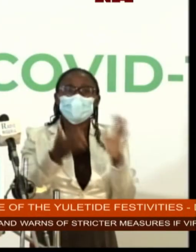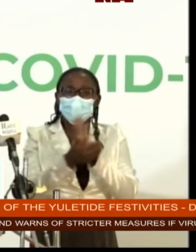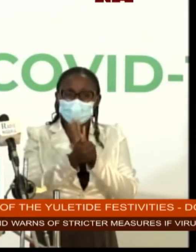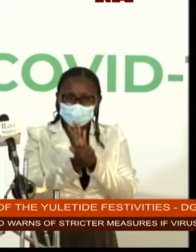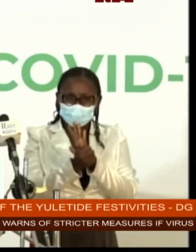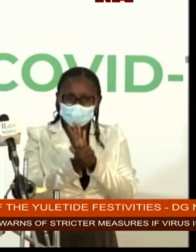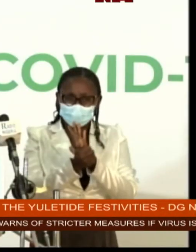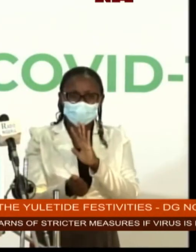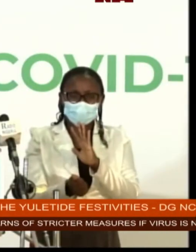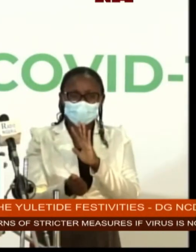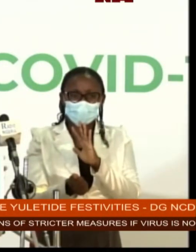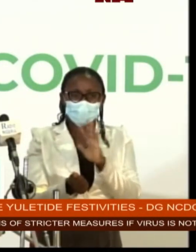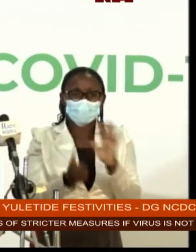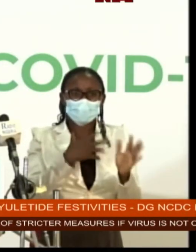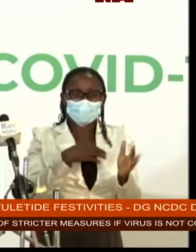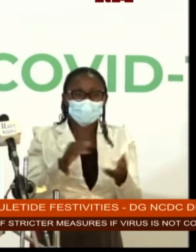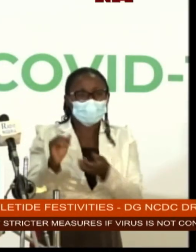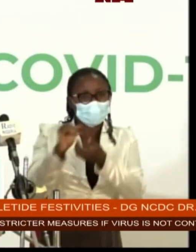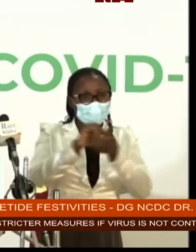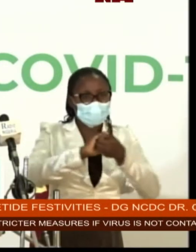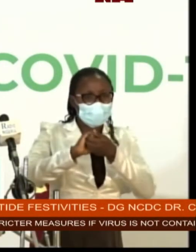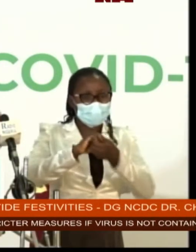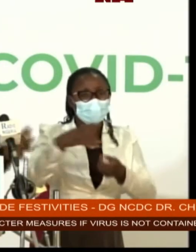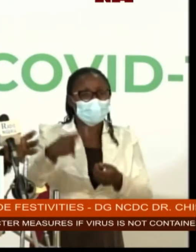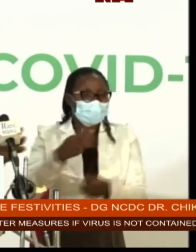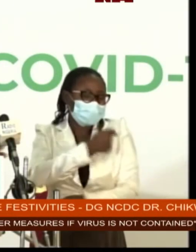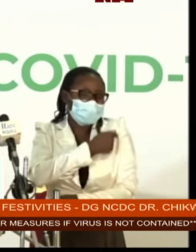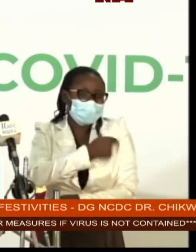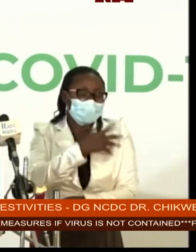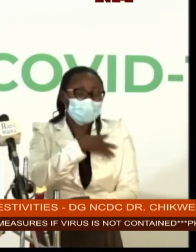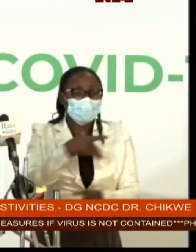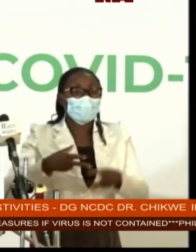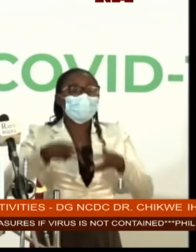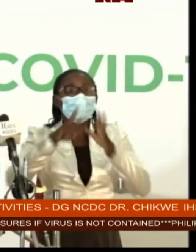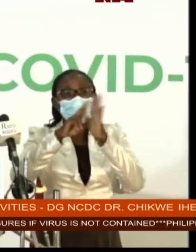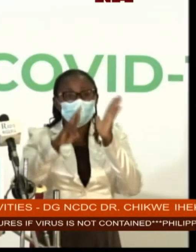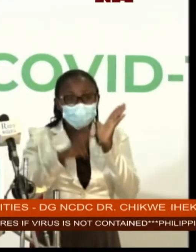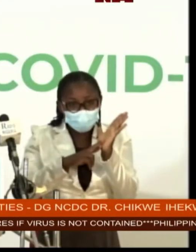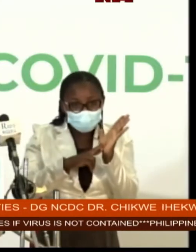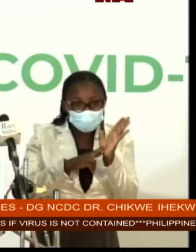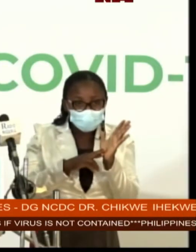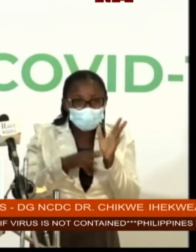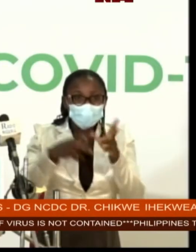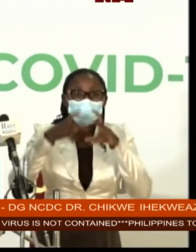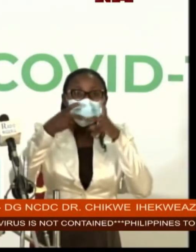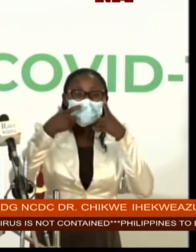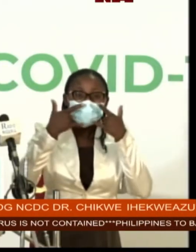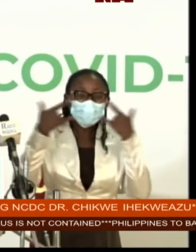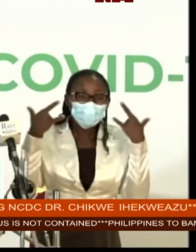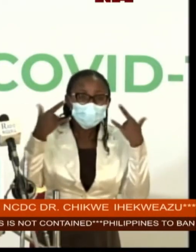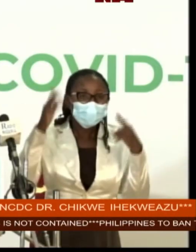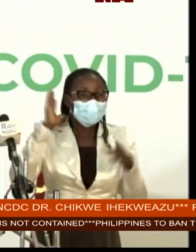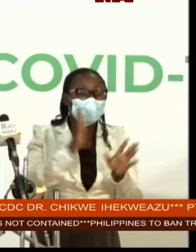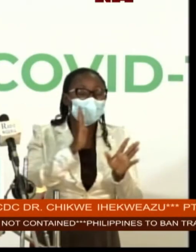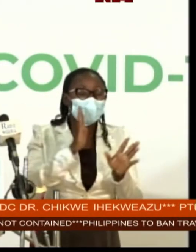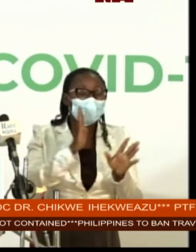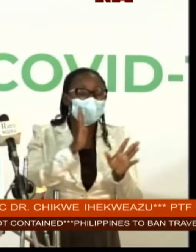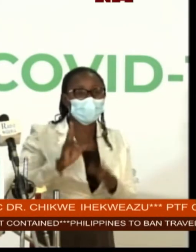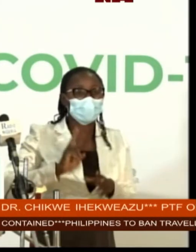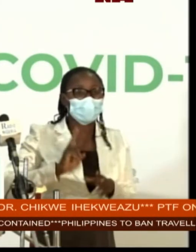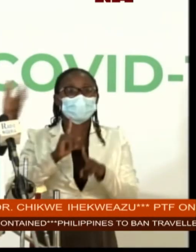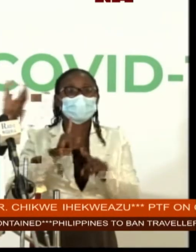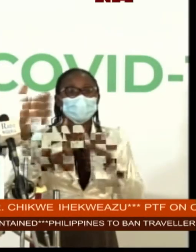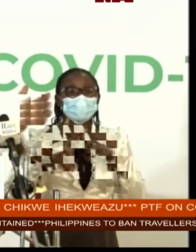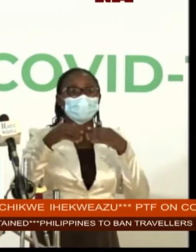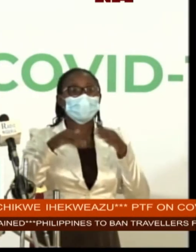effective, and a combination of vaccines and the non-pharmaceutical interventions will prepare us